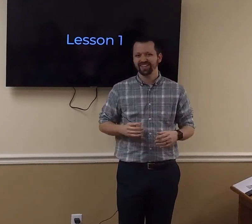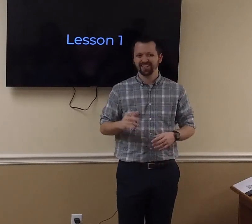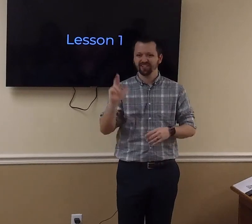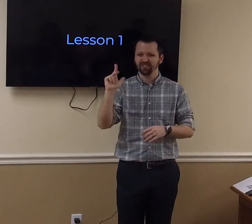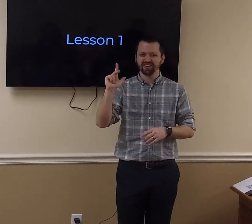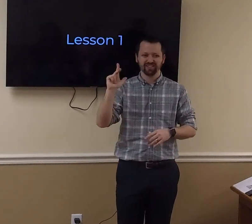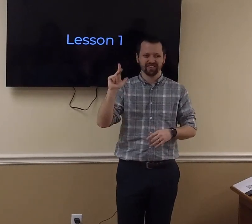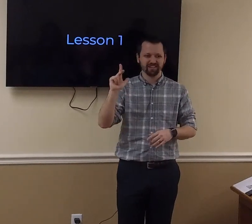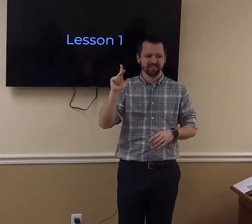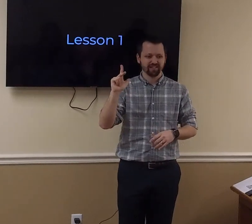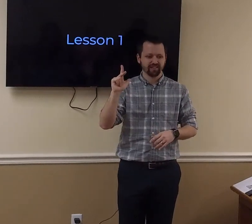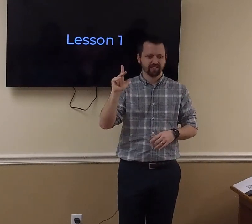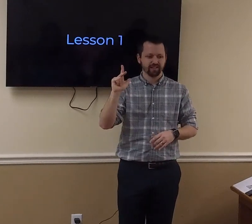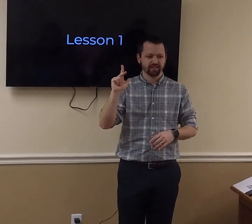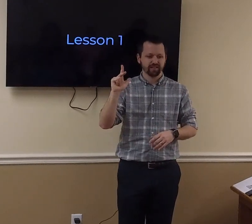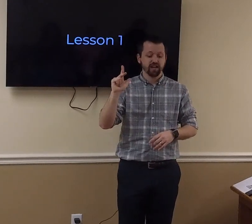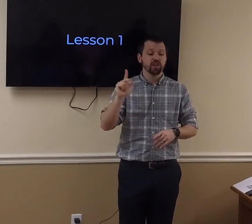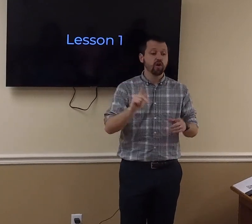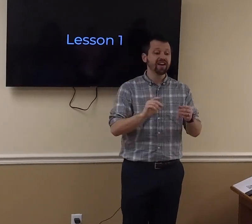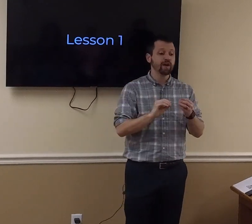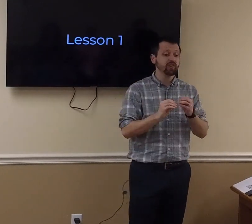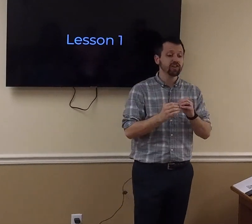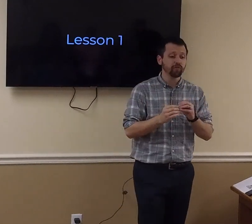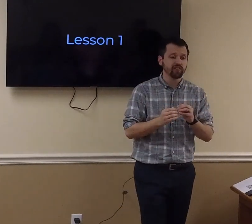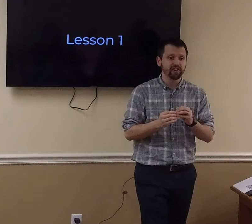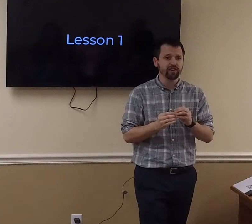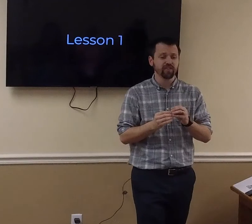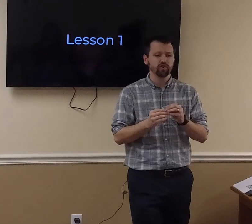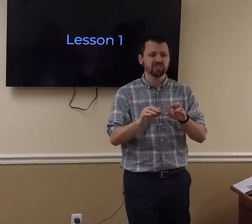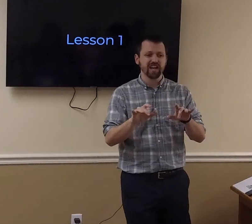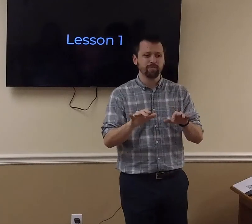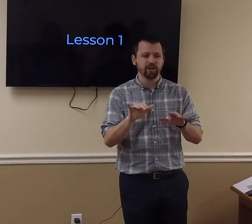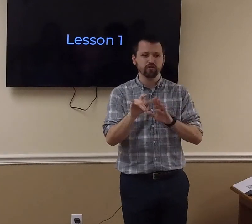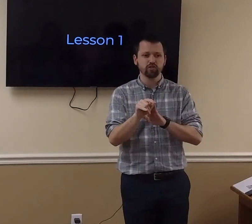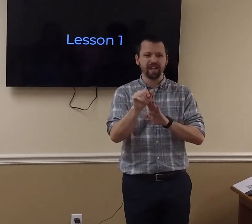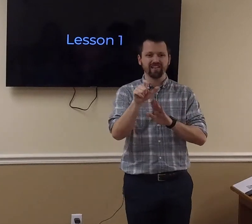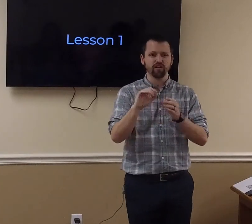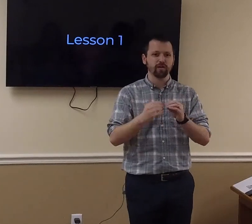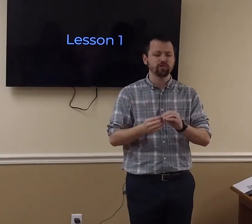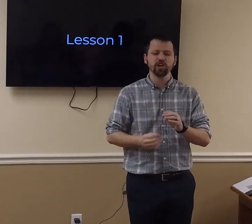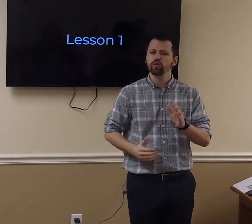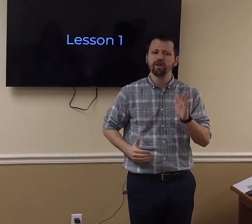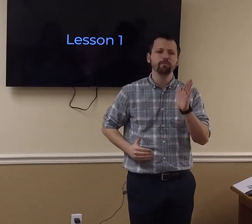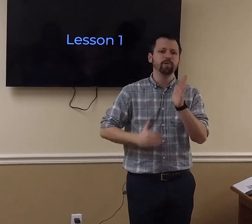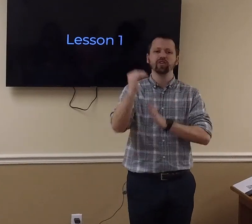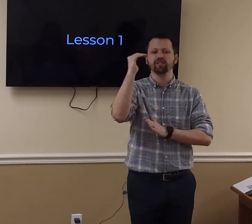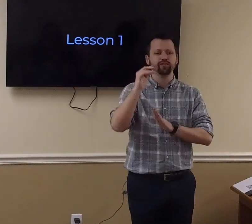So Are numbers going to be on the QR code? no, I did not put the numbers on there because if you just type in on YouTube ASL numbers, you'll find billions of